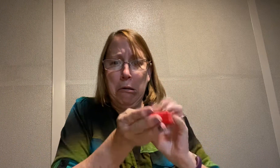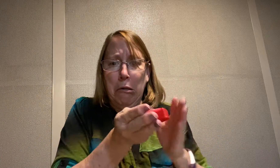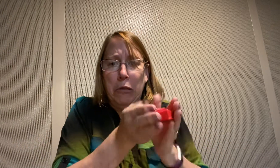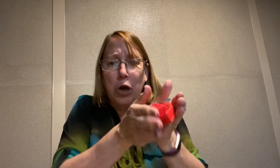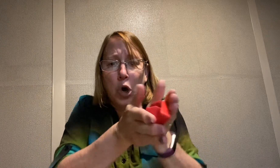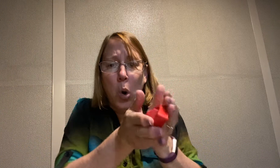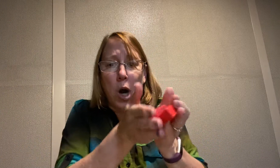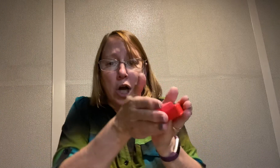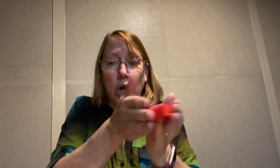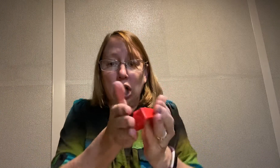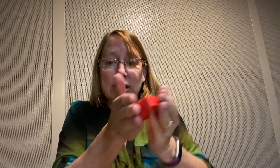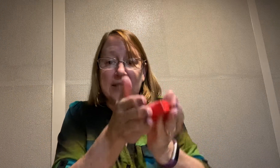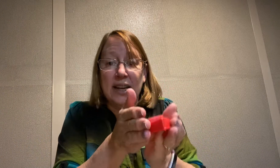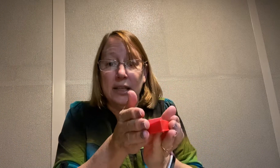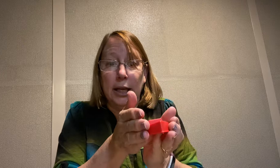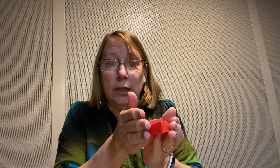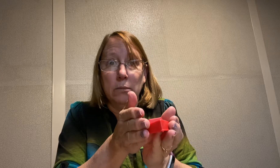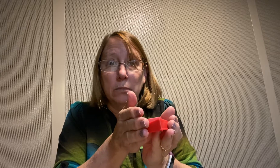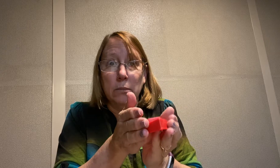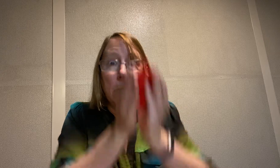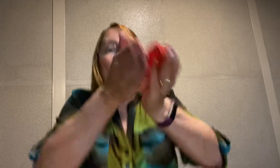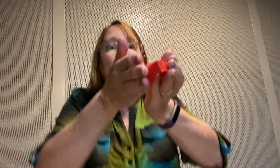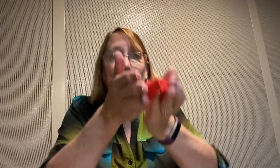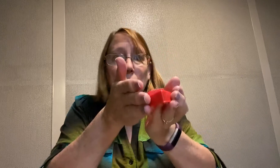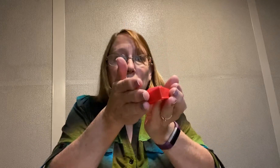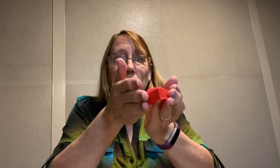the coracle suddenly